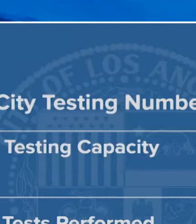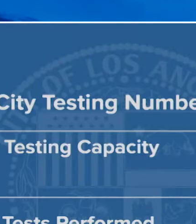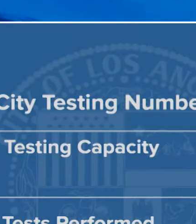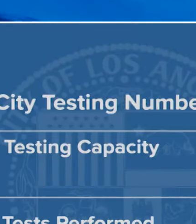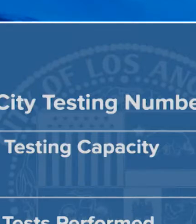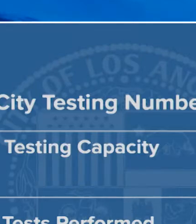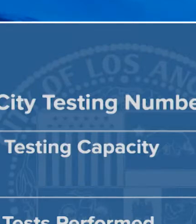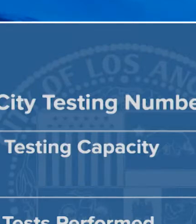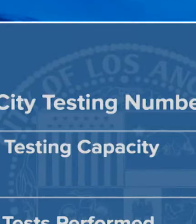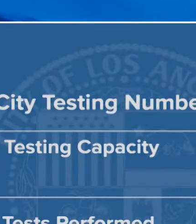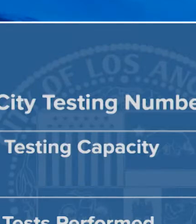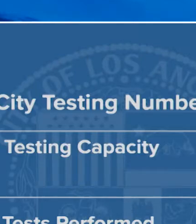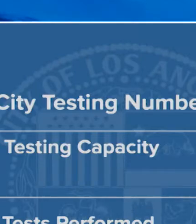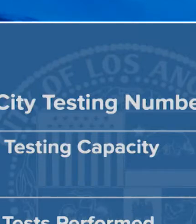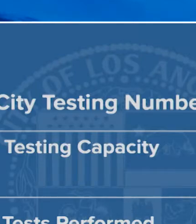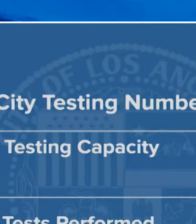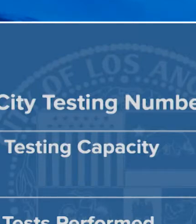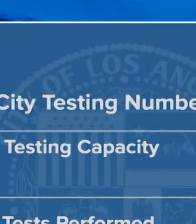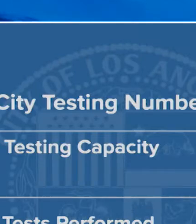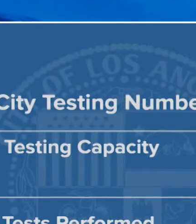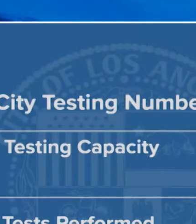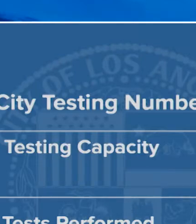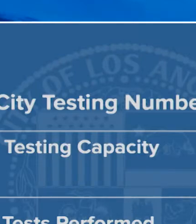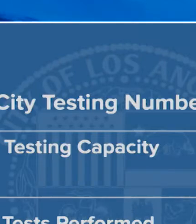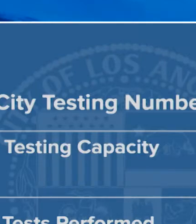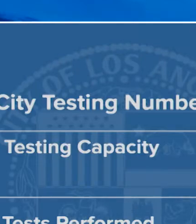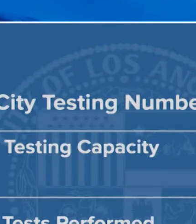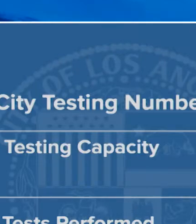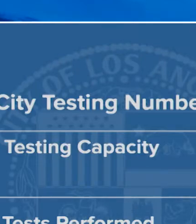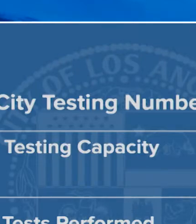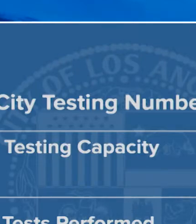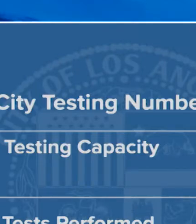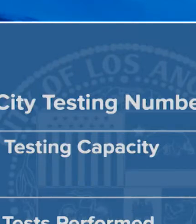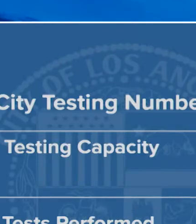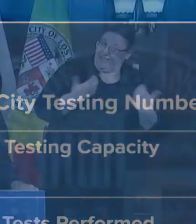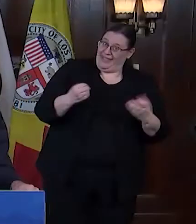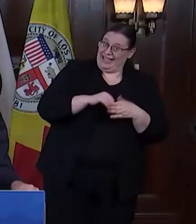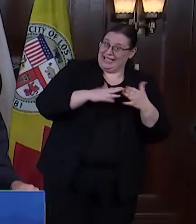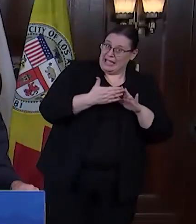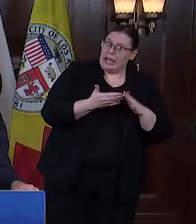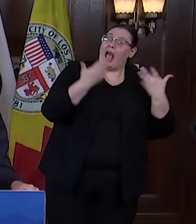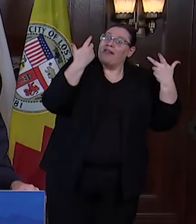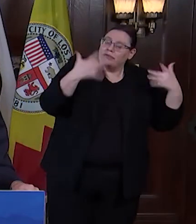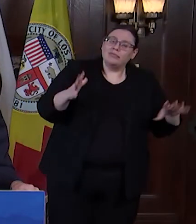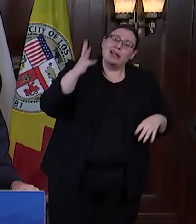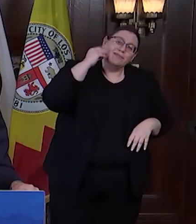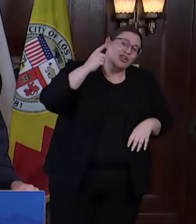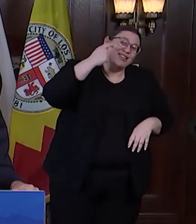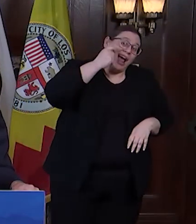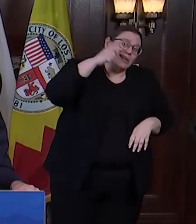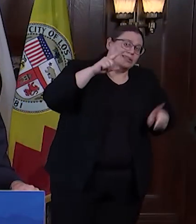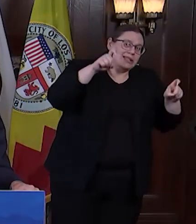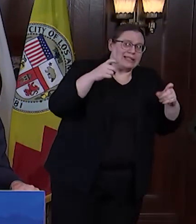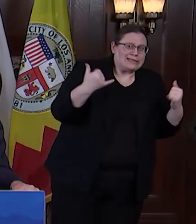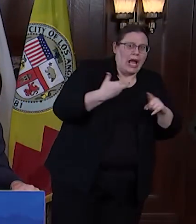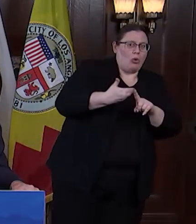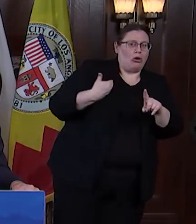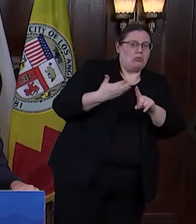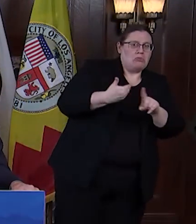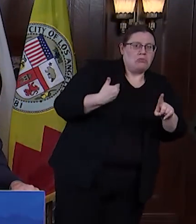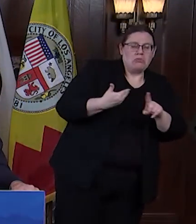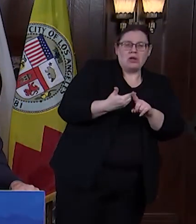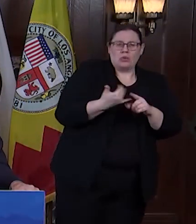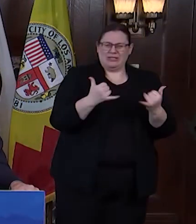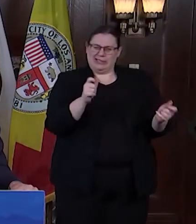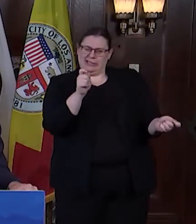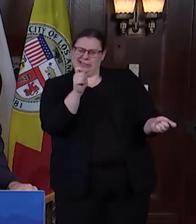patients, which means that a third of the city's residents have now been tested at one point or another. We're still making a few adjustments this week